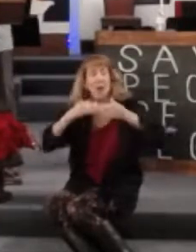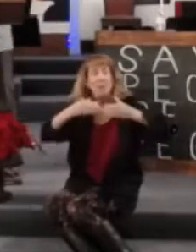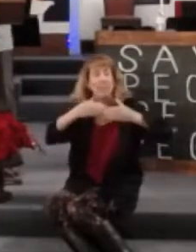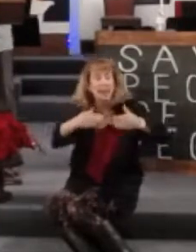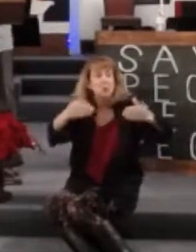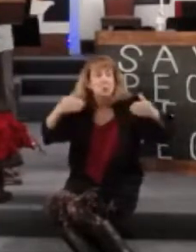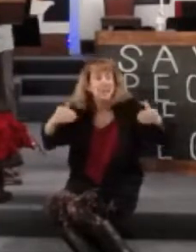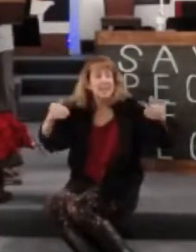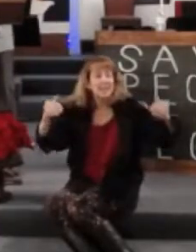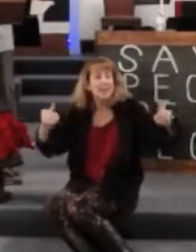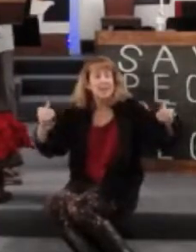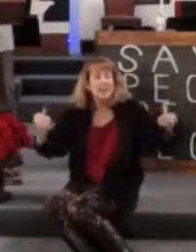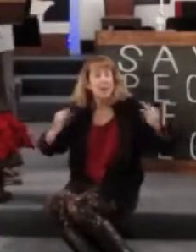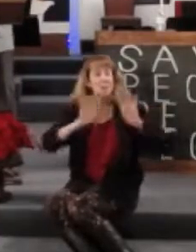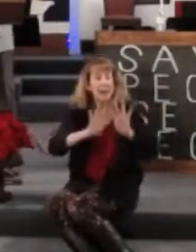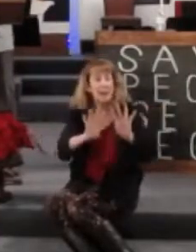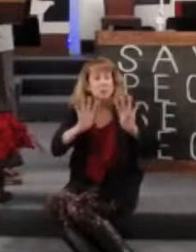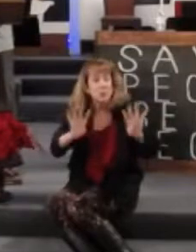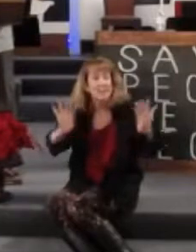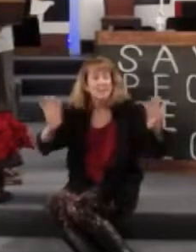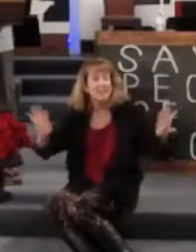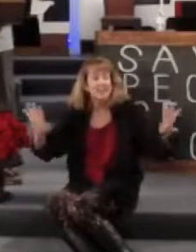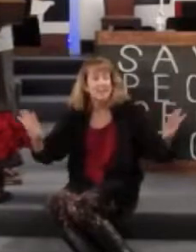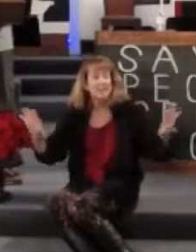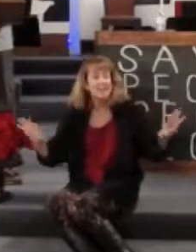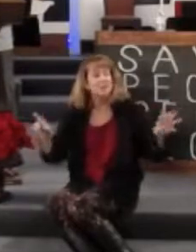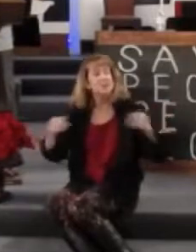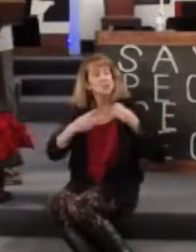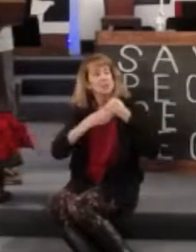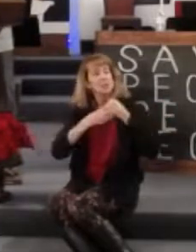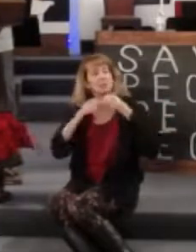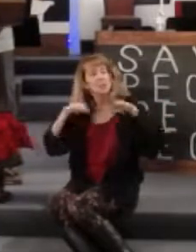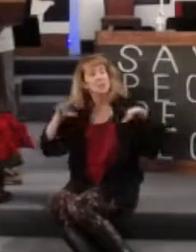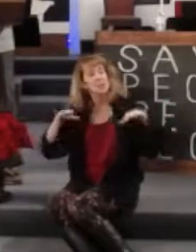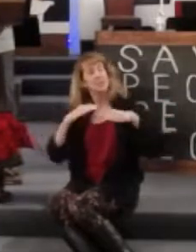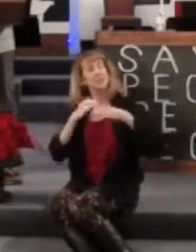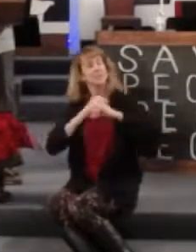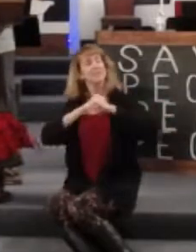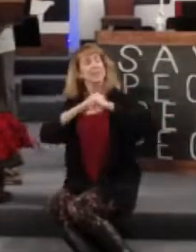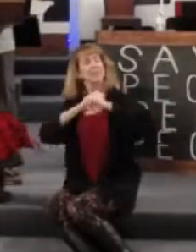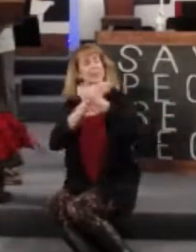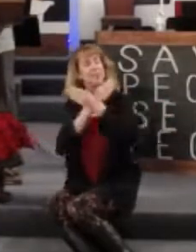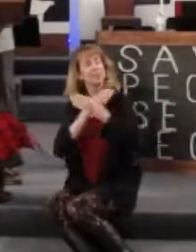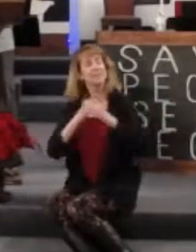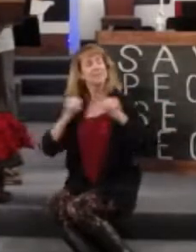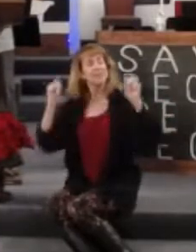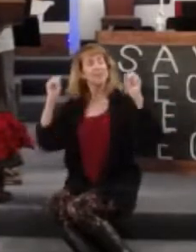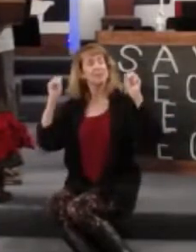them safe as they're growing up, and to just provide consistency.